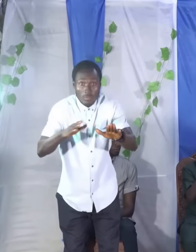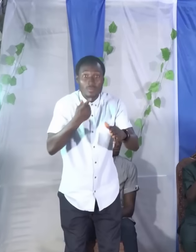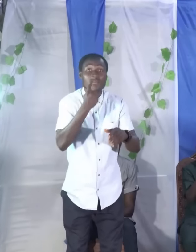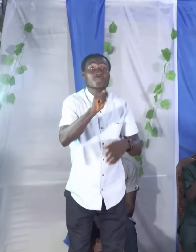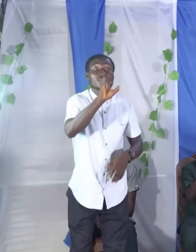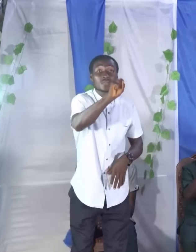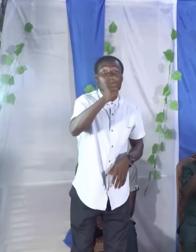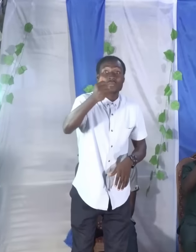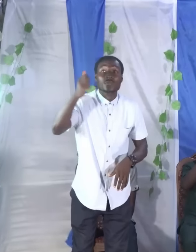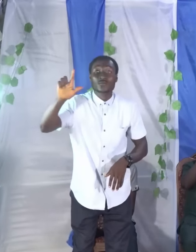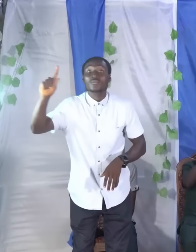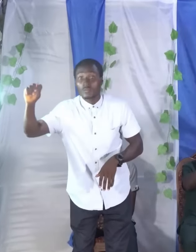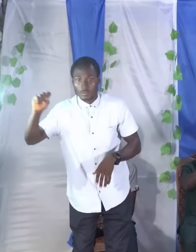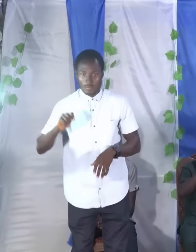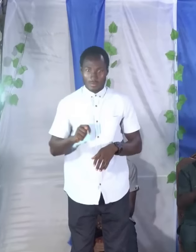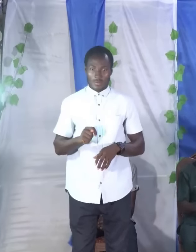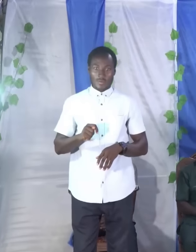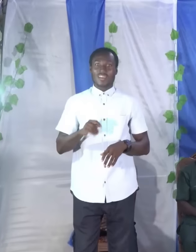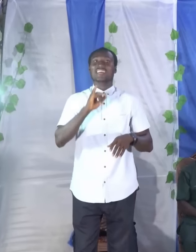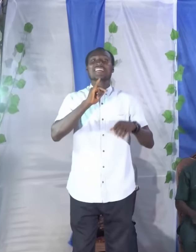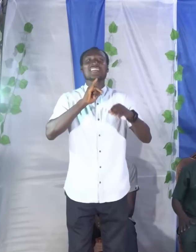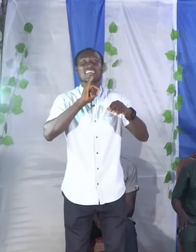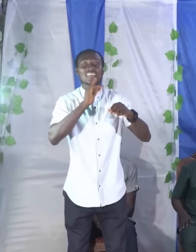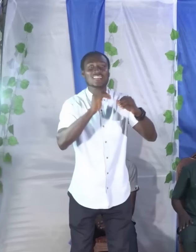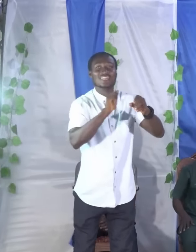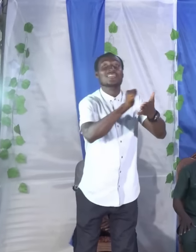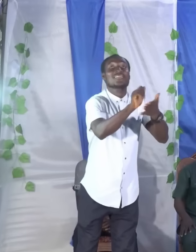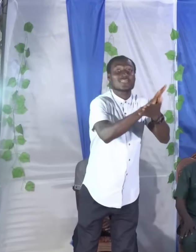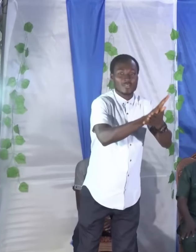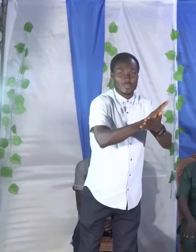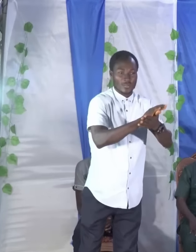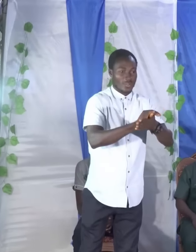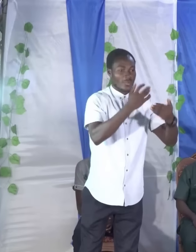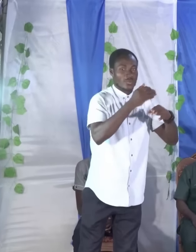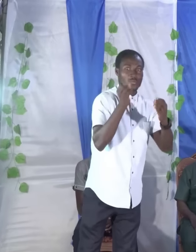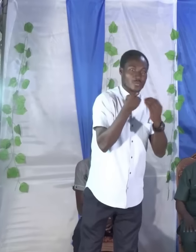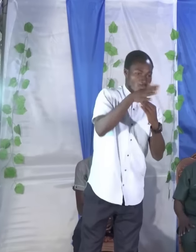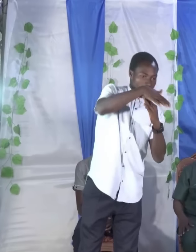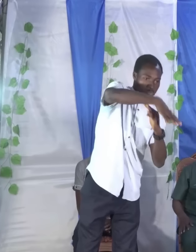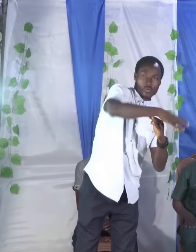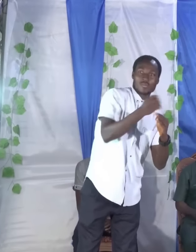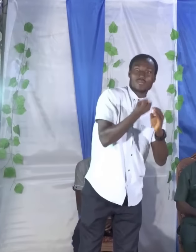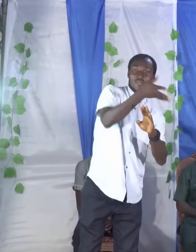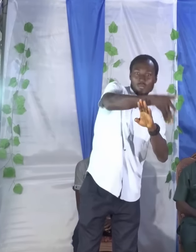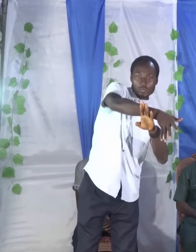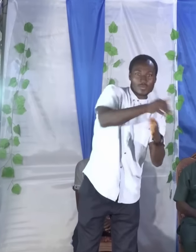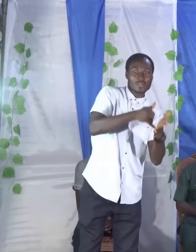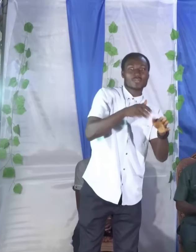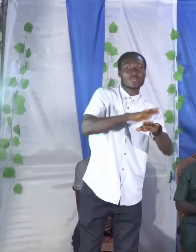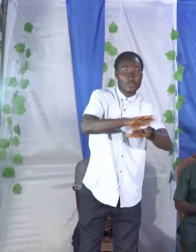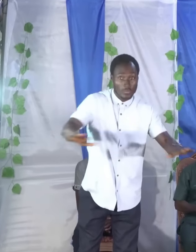anya ma hwe bia wo age so ohwiegu ema enipa etietia so